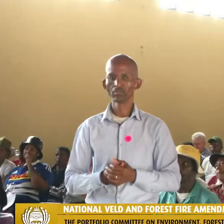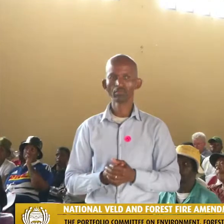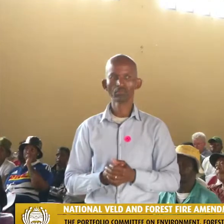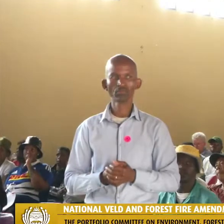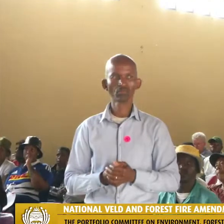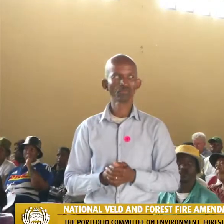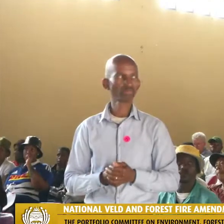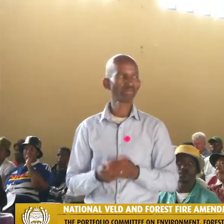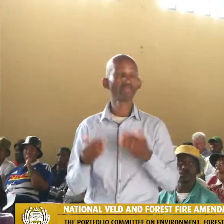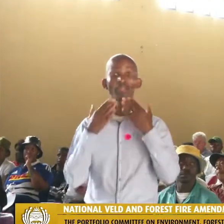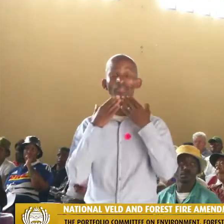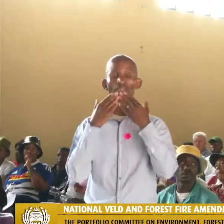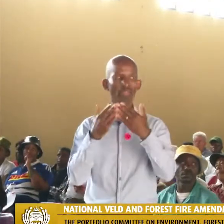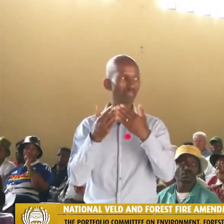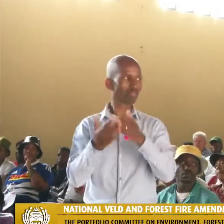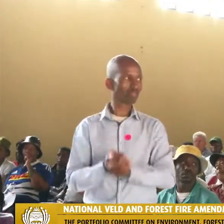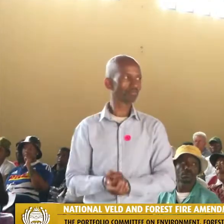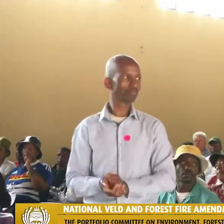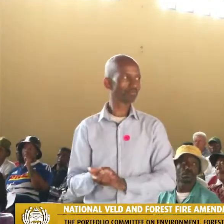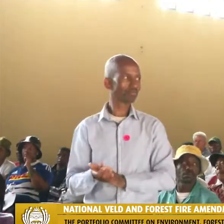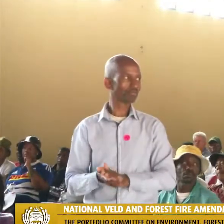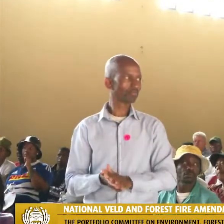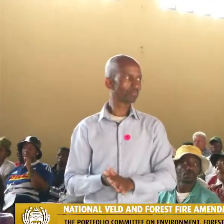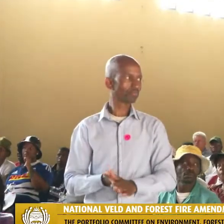Thank you very much. Ra leboha.